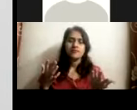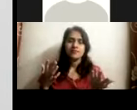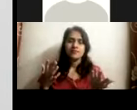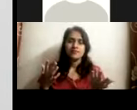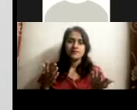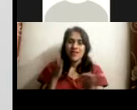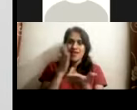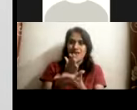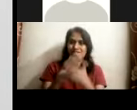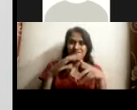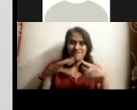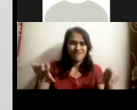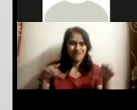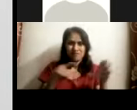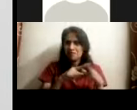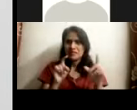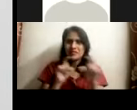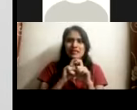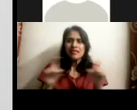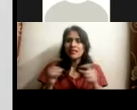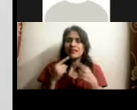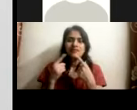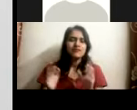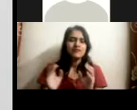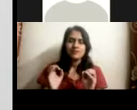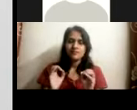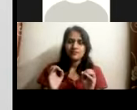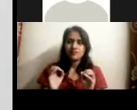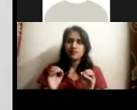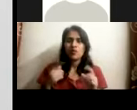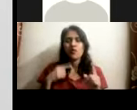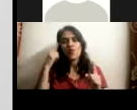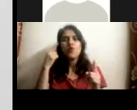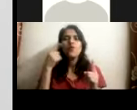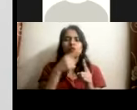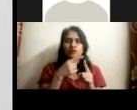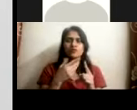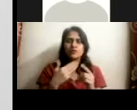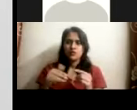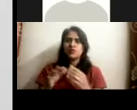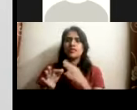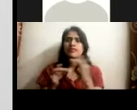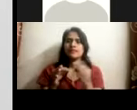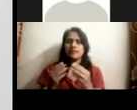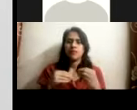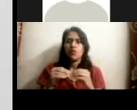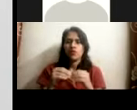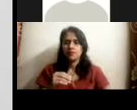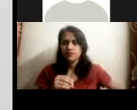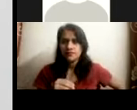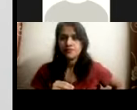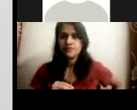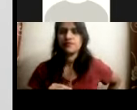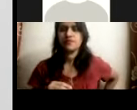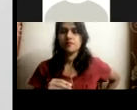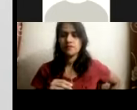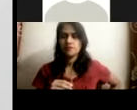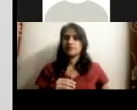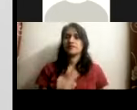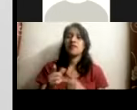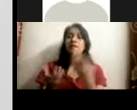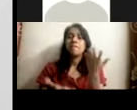clear, especially when we get to methods approach, which we'll discuss shortly. There might be a